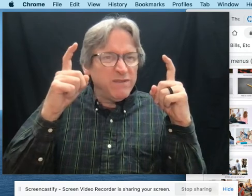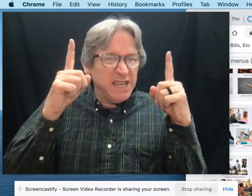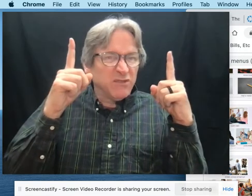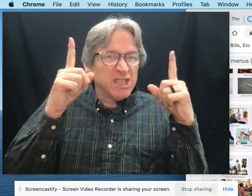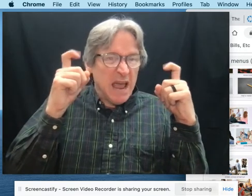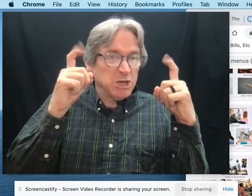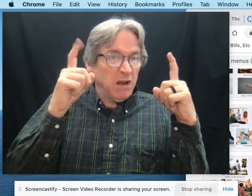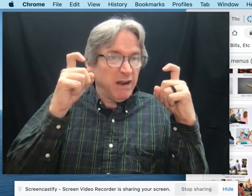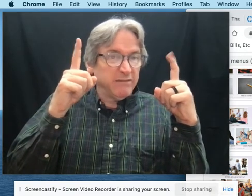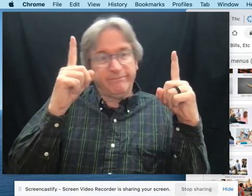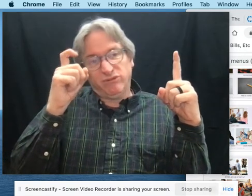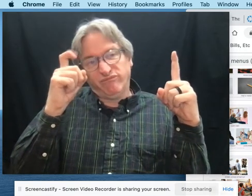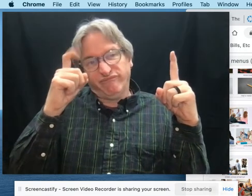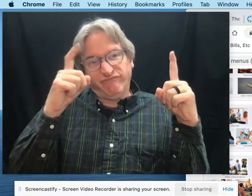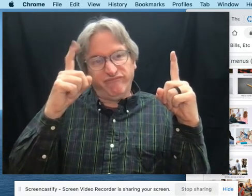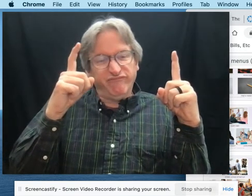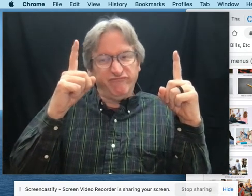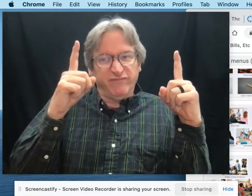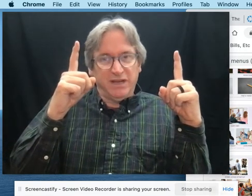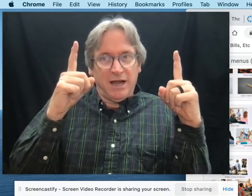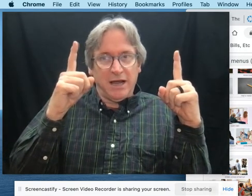Photograph we've seen for snapshot, right?